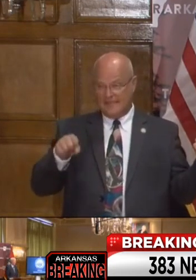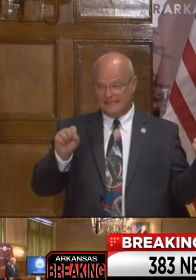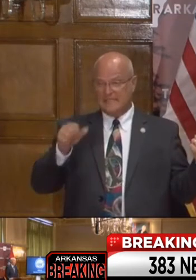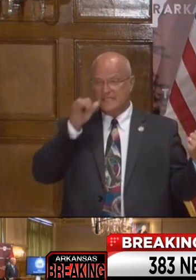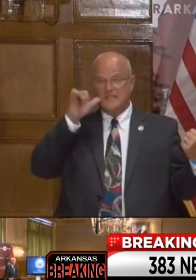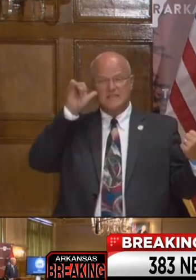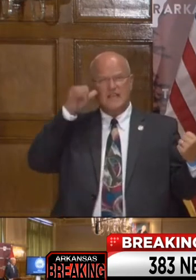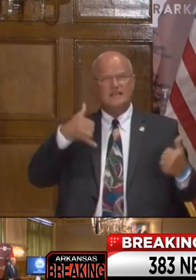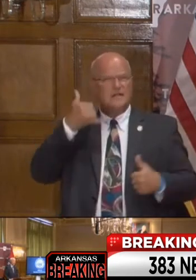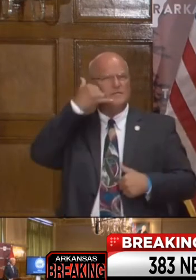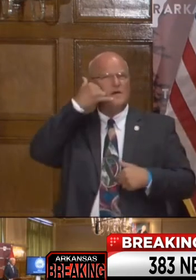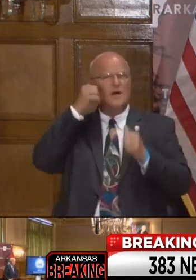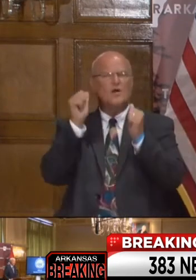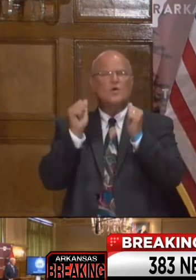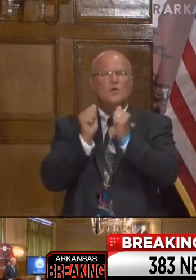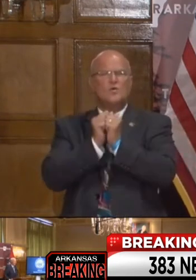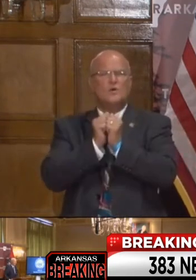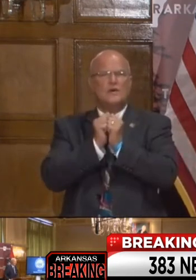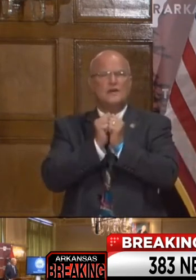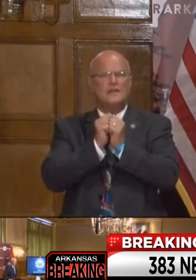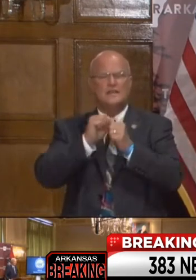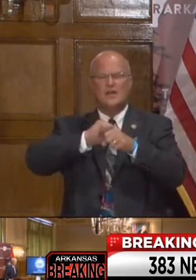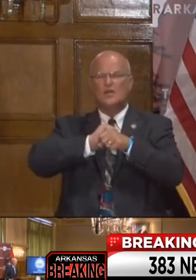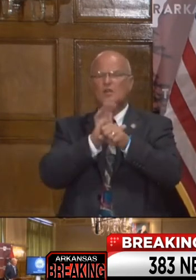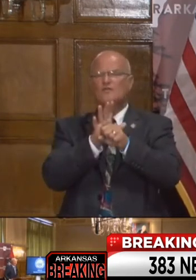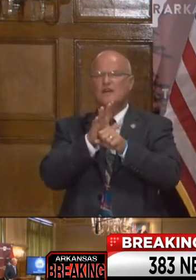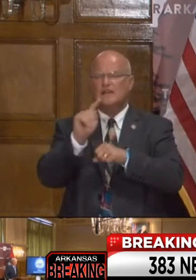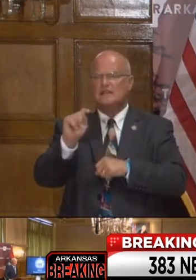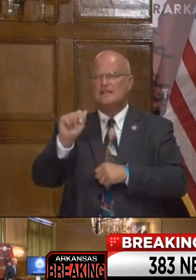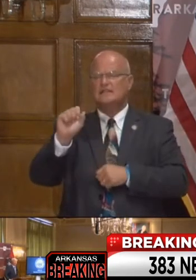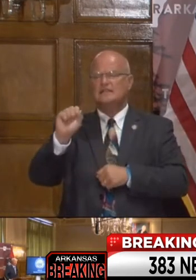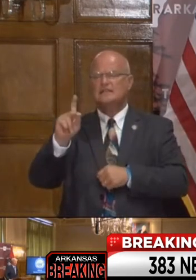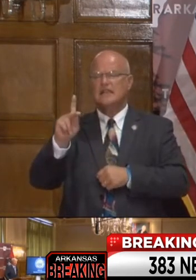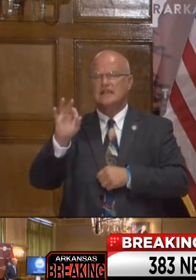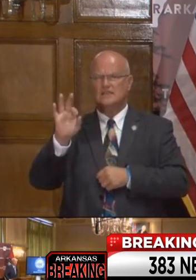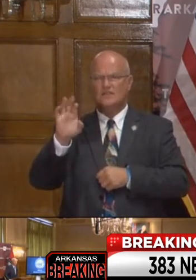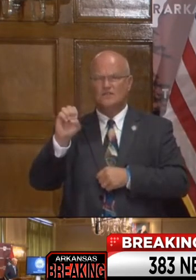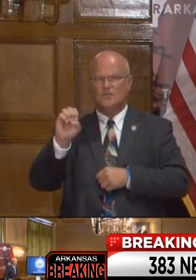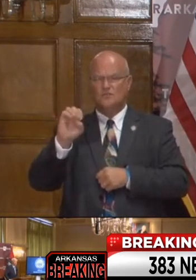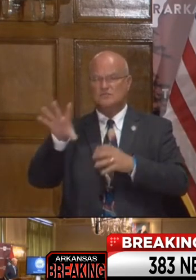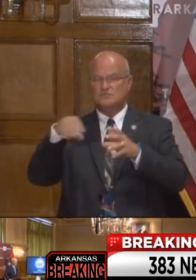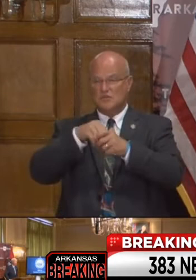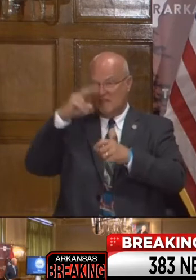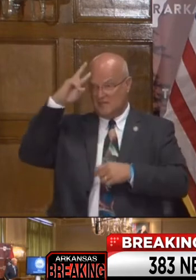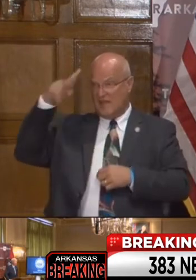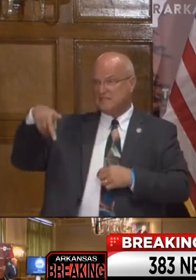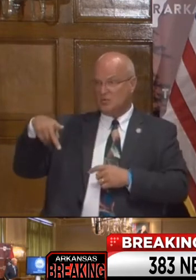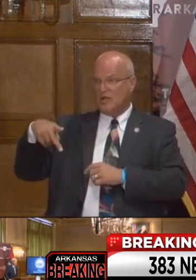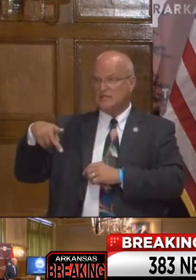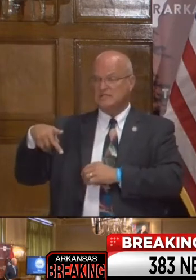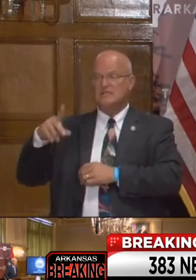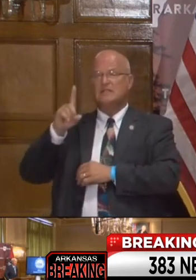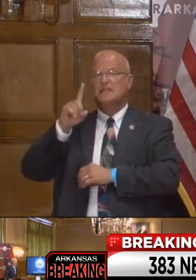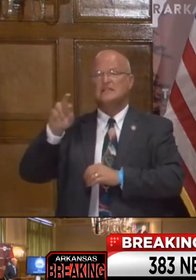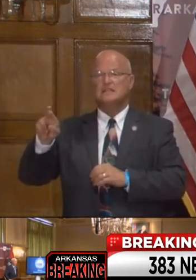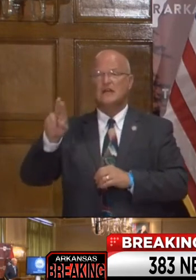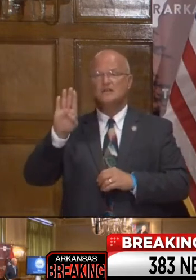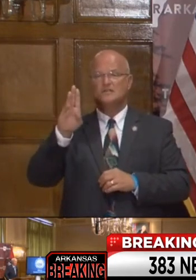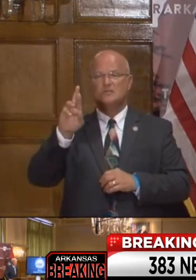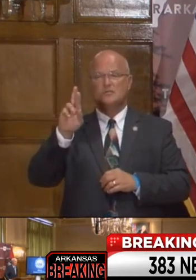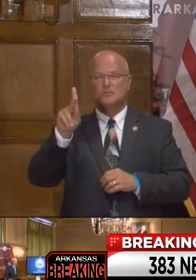was on a call with the coronavirus task force, including the Vice President, Dr.